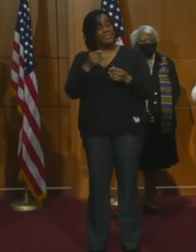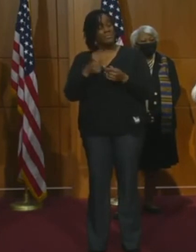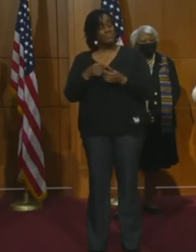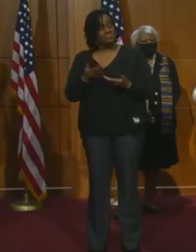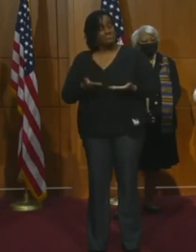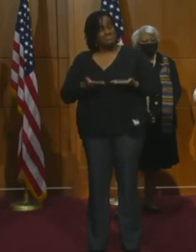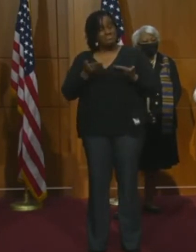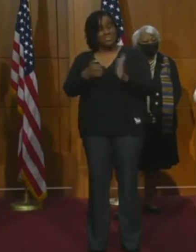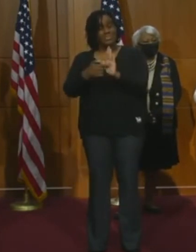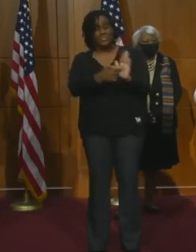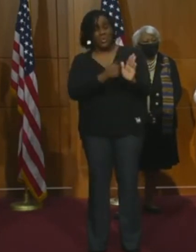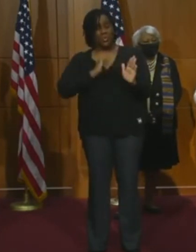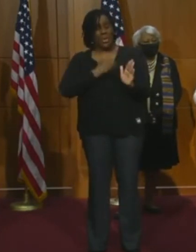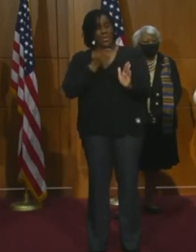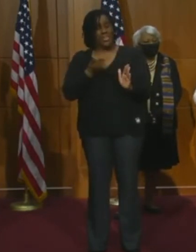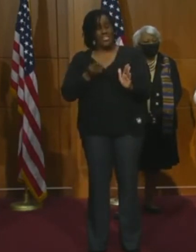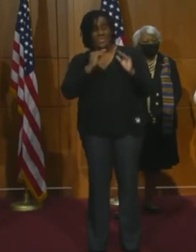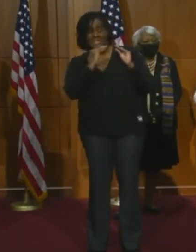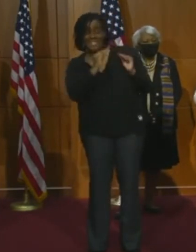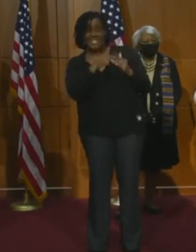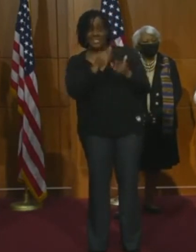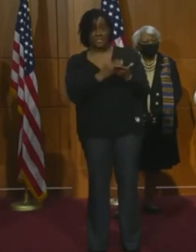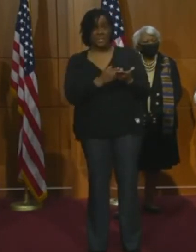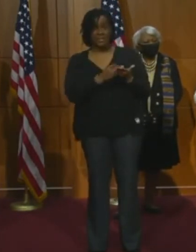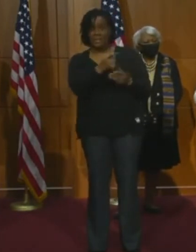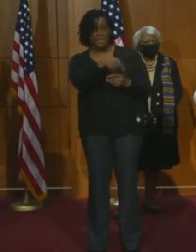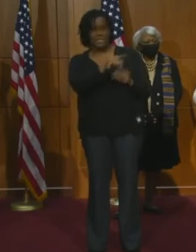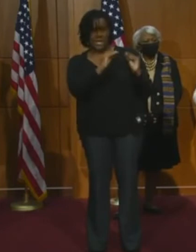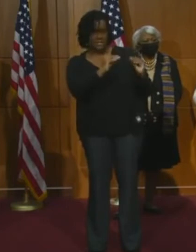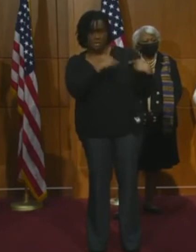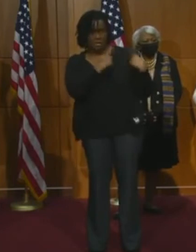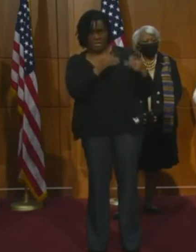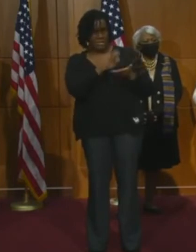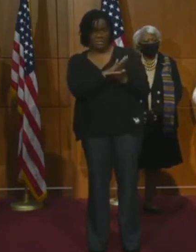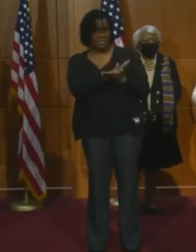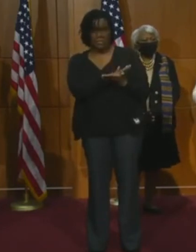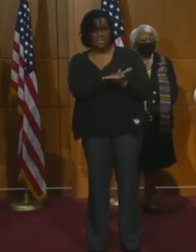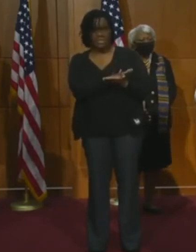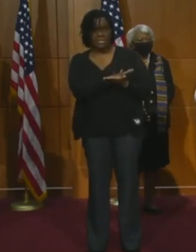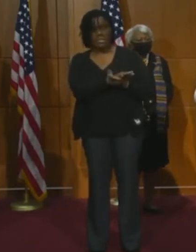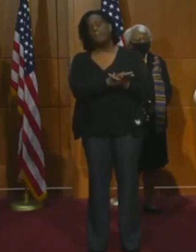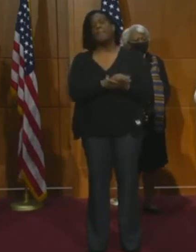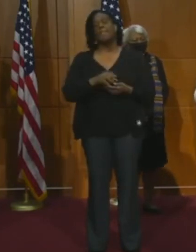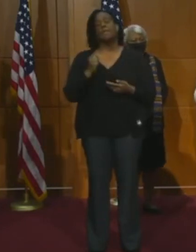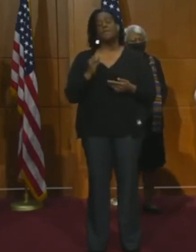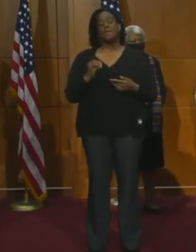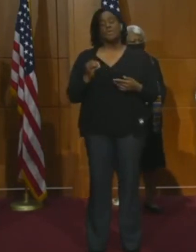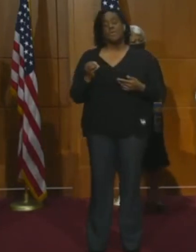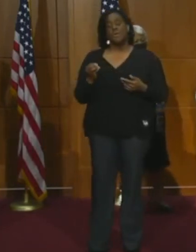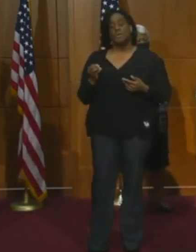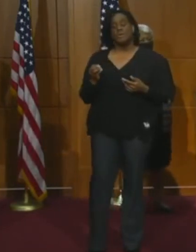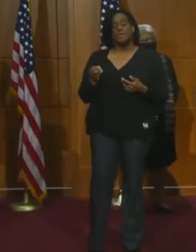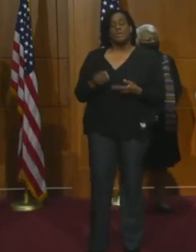our history to some people, because it had not been taught in schools. And so to know that we